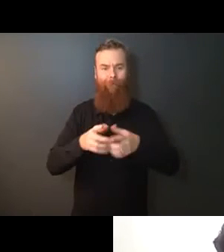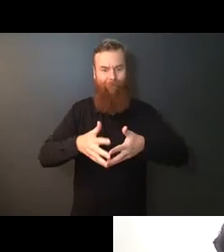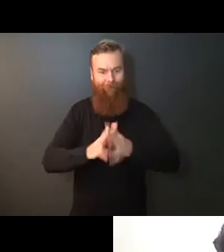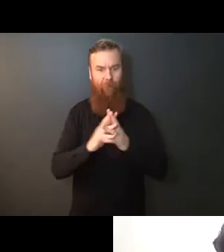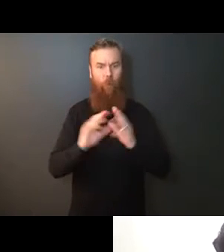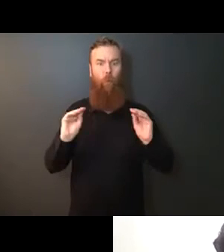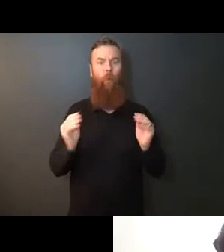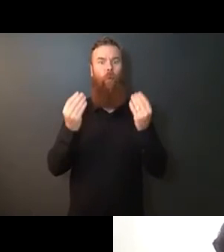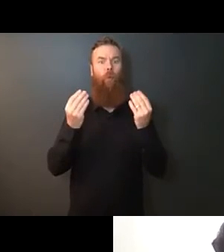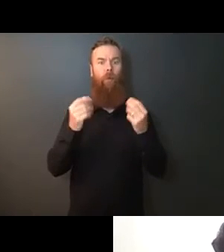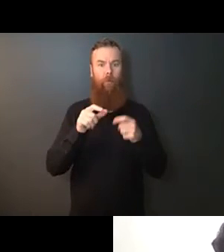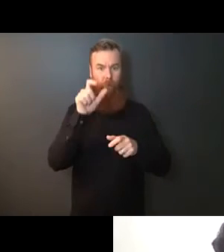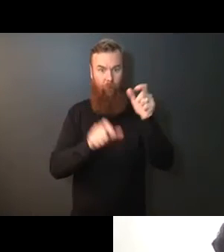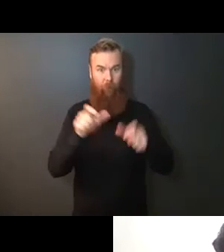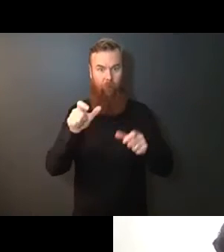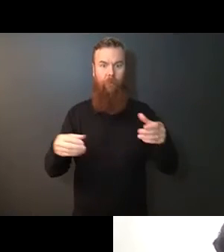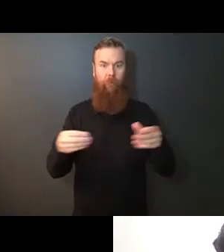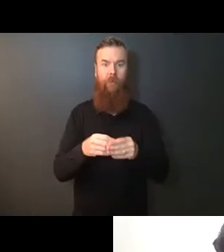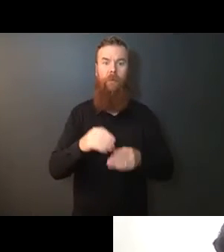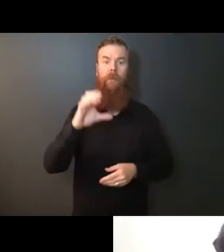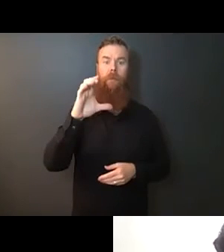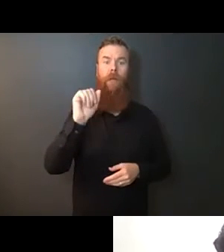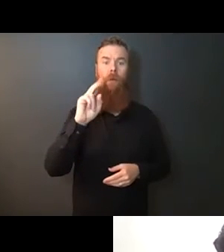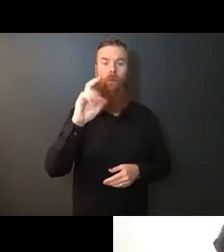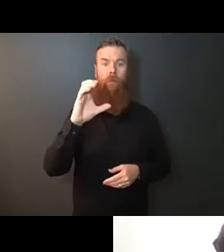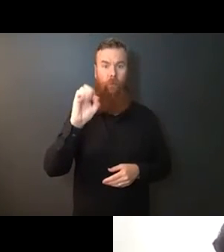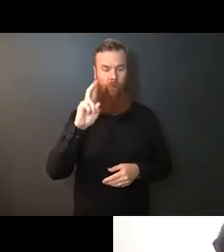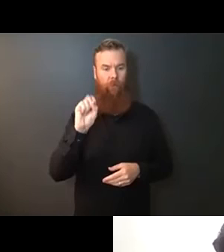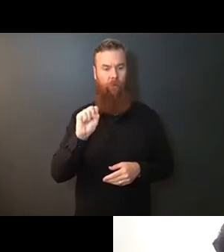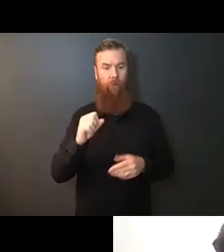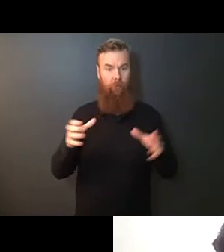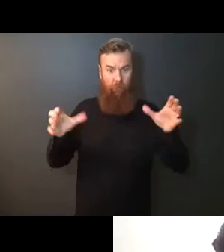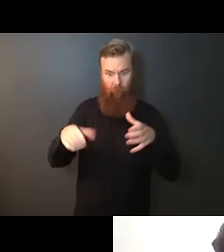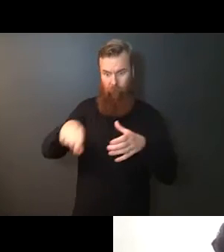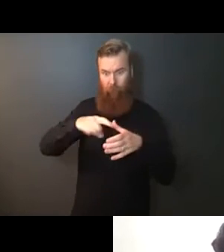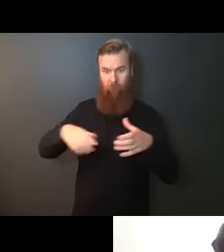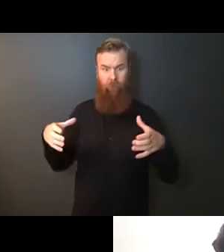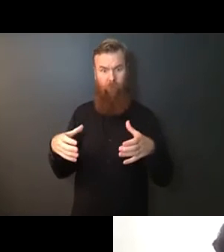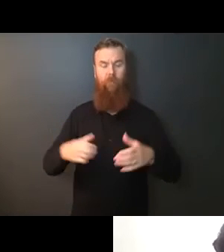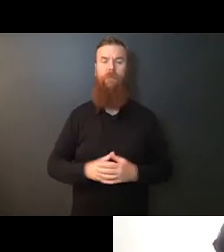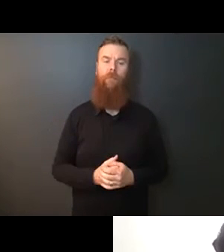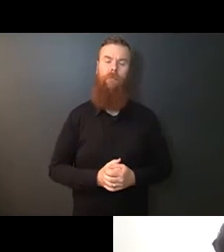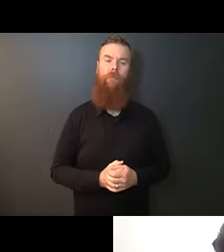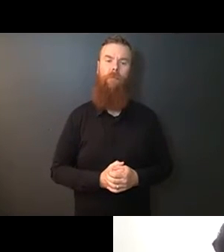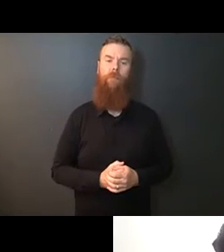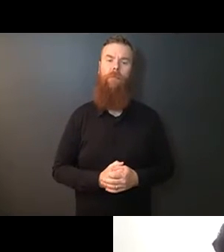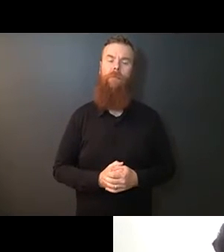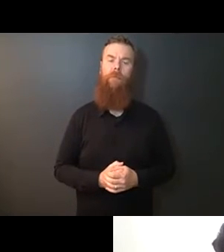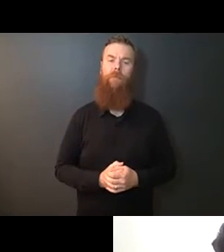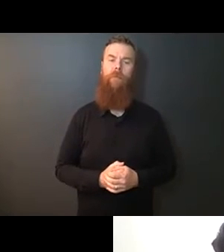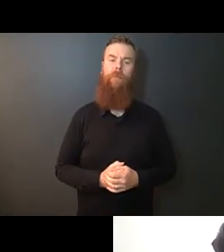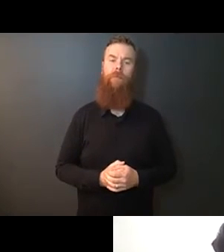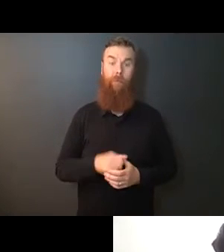together, but actually is the channel that has very